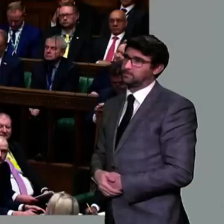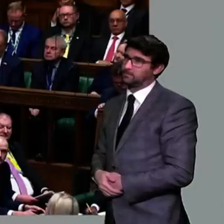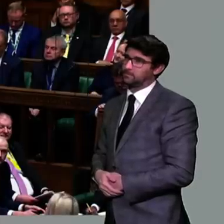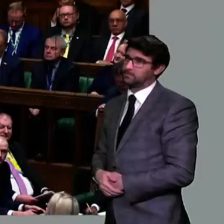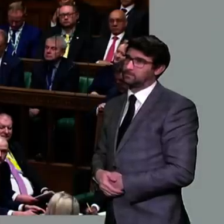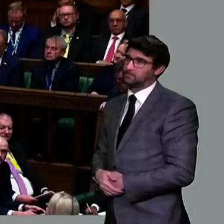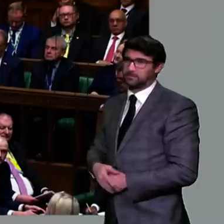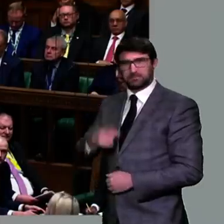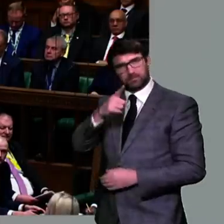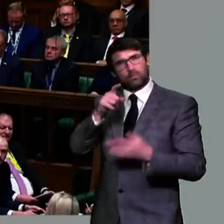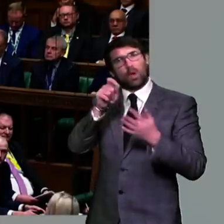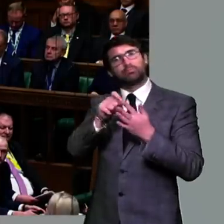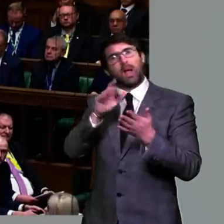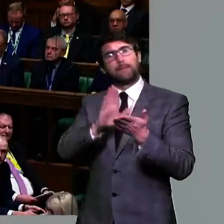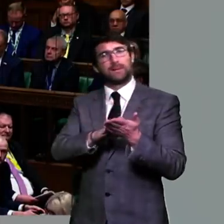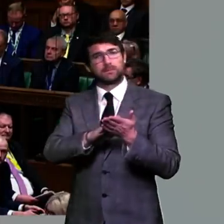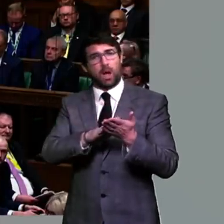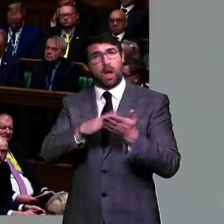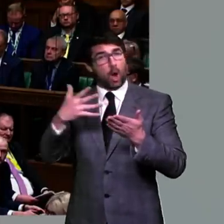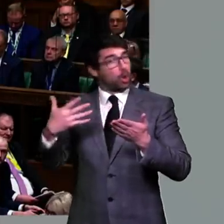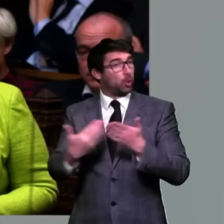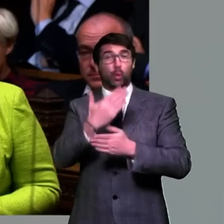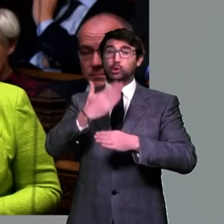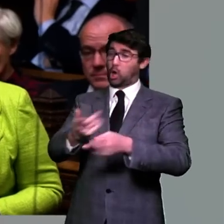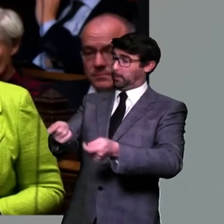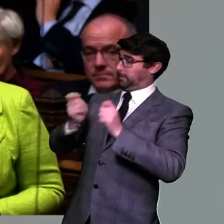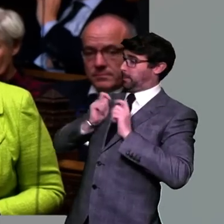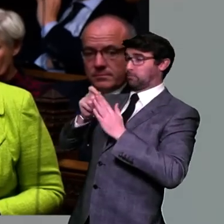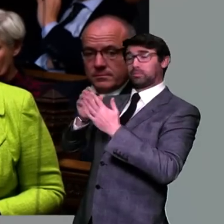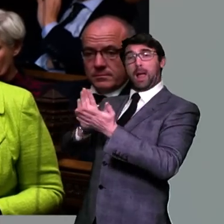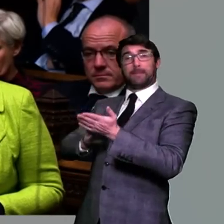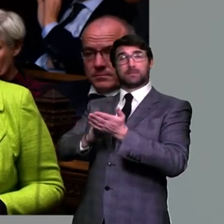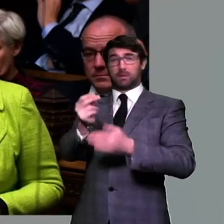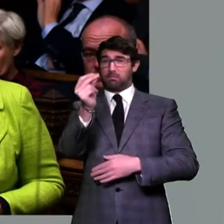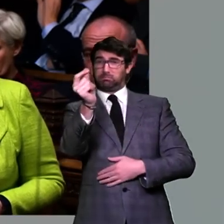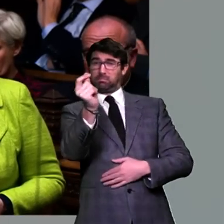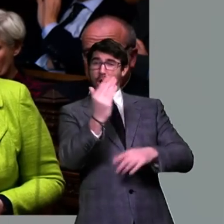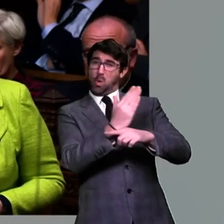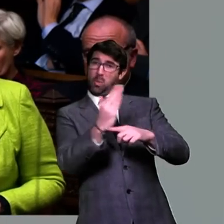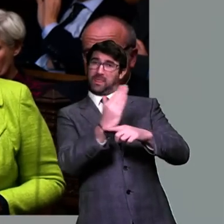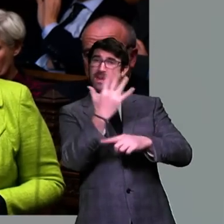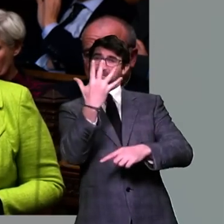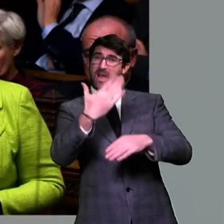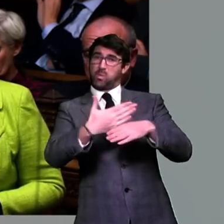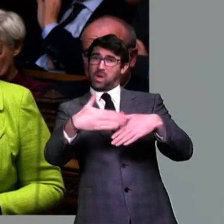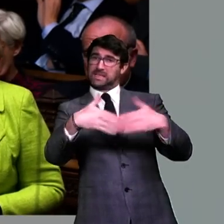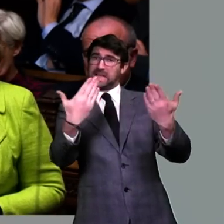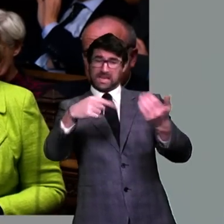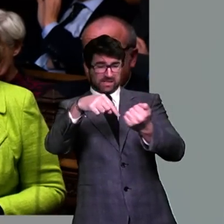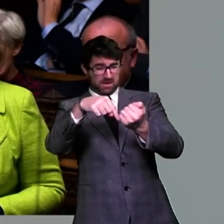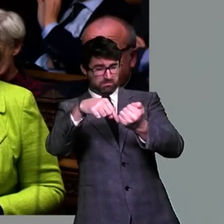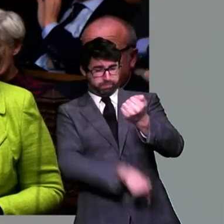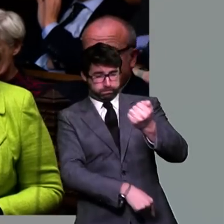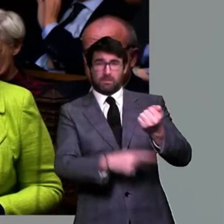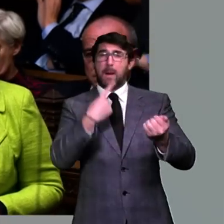Prime Minister to crash the pound, damage pension funds and send people's mortgage costs spiralling. Her new Chancellor may